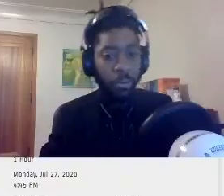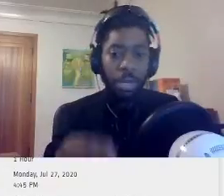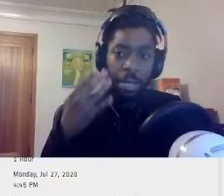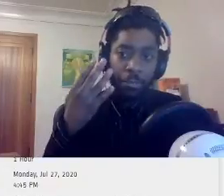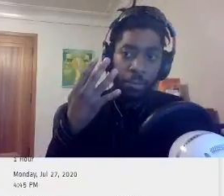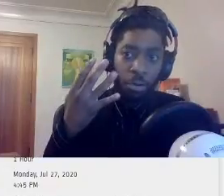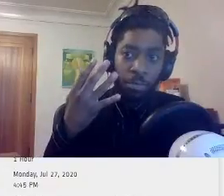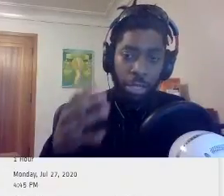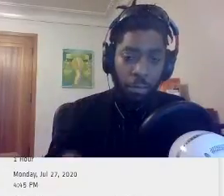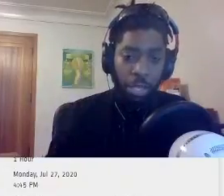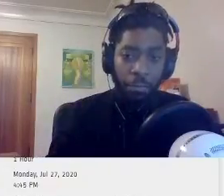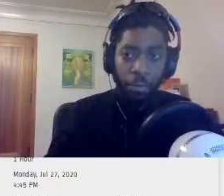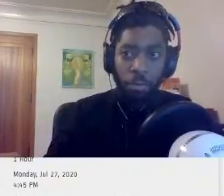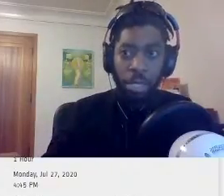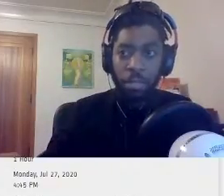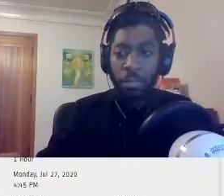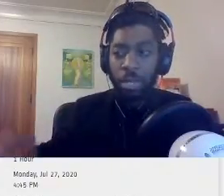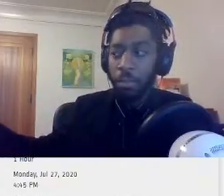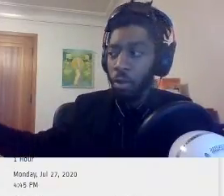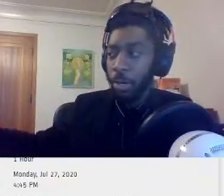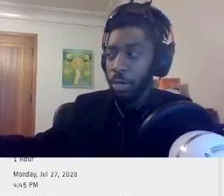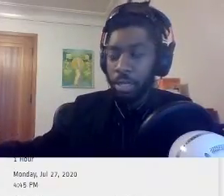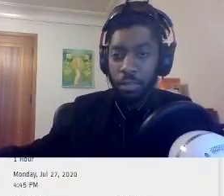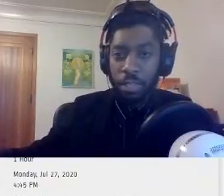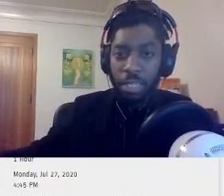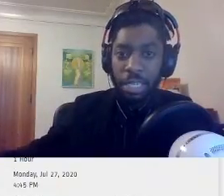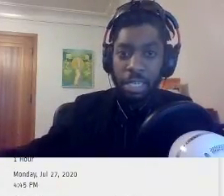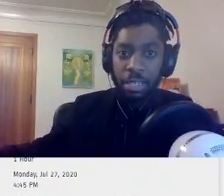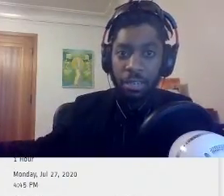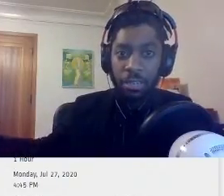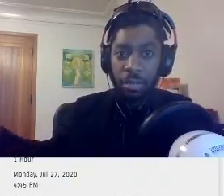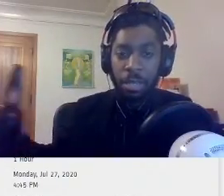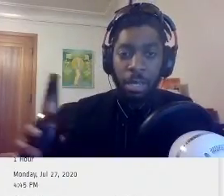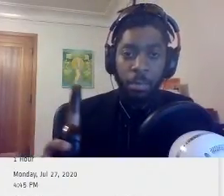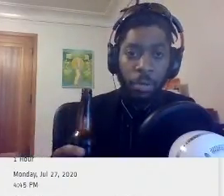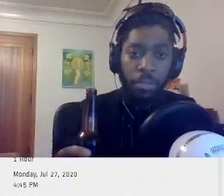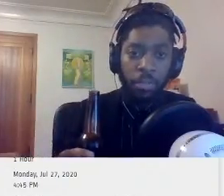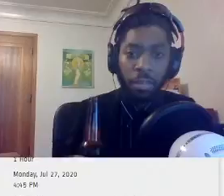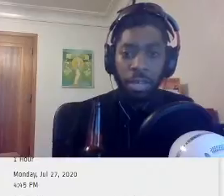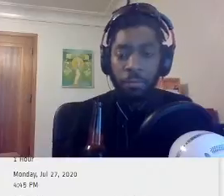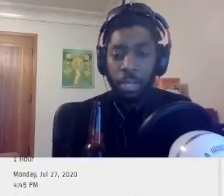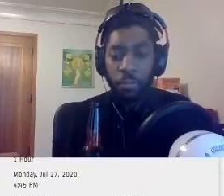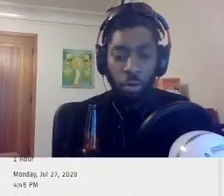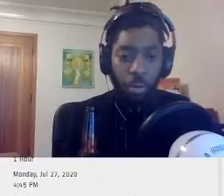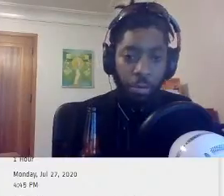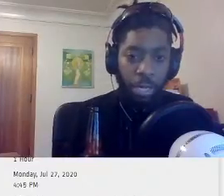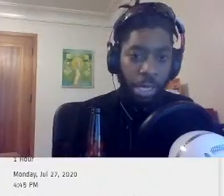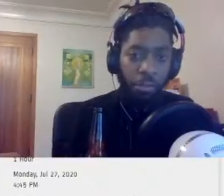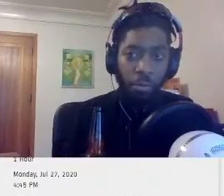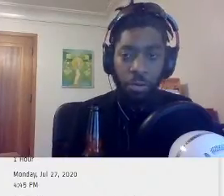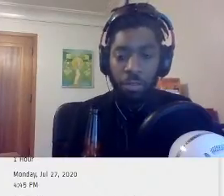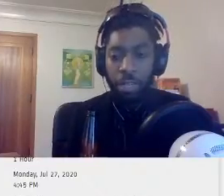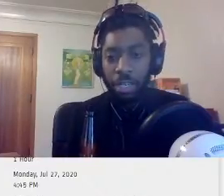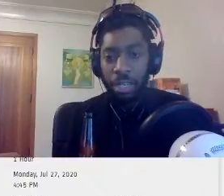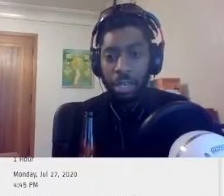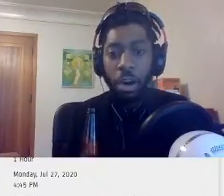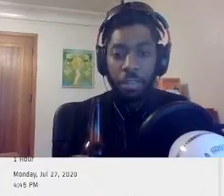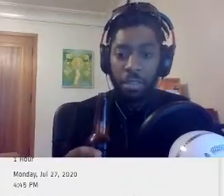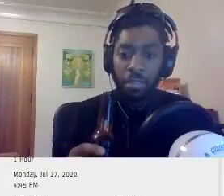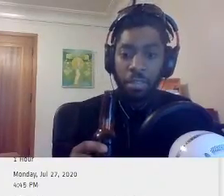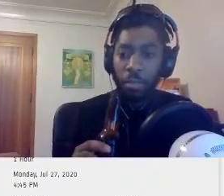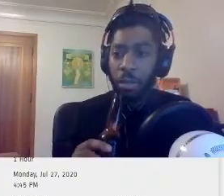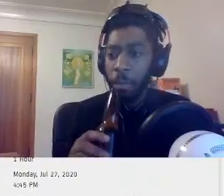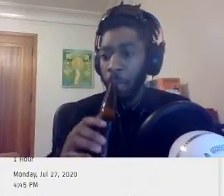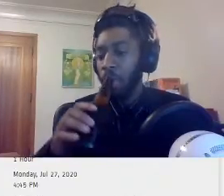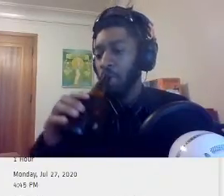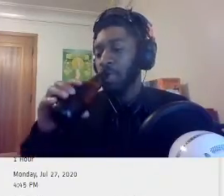Okay, we got about 4 minutes. We have 4 minutes, my fellow Americans and Canadians and Brits, if you guys are awake right now, of course, and